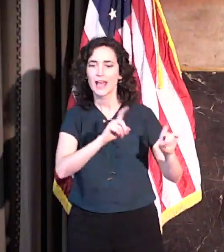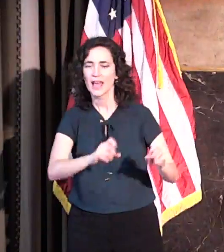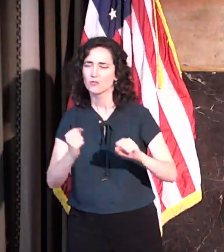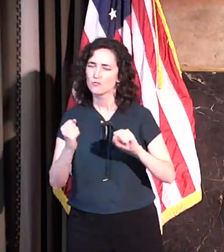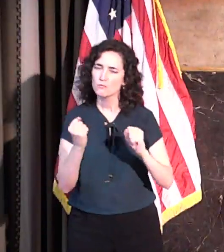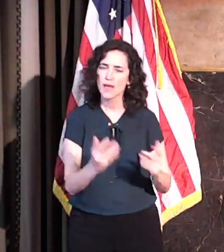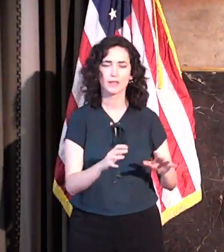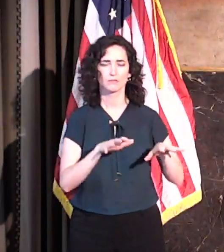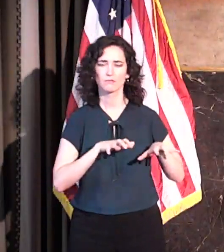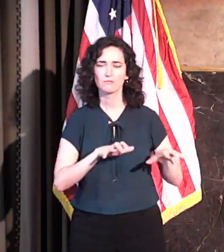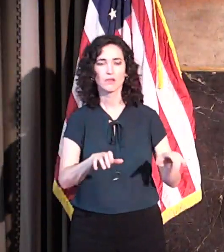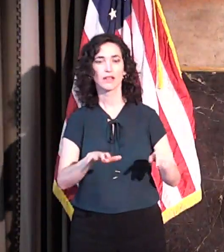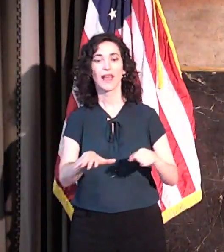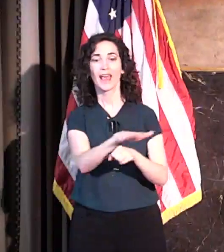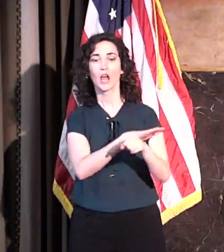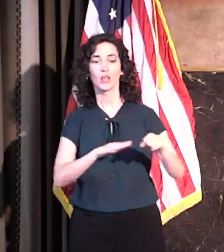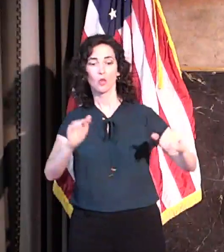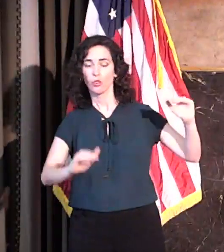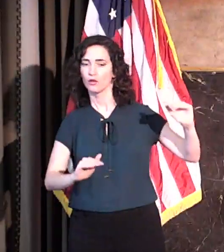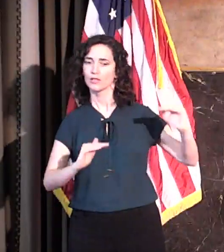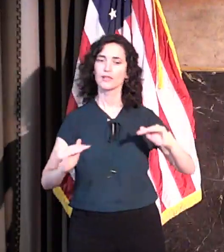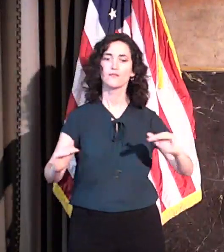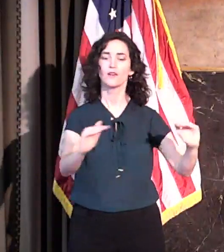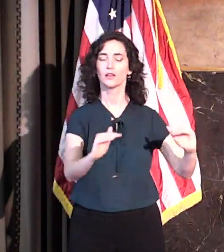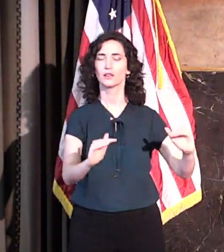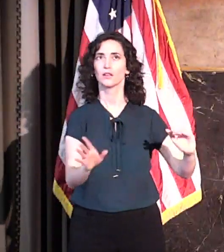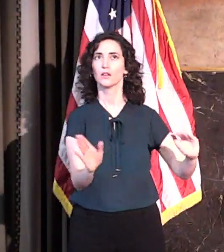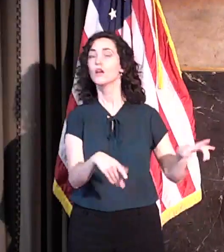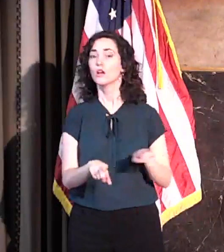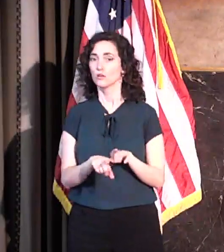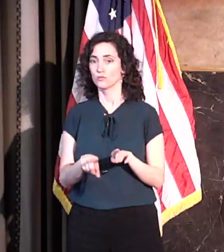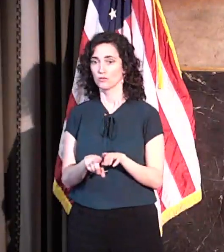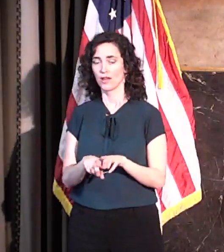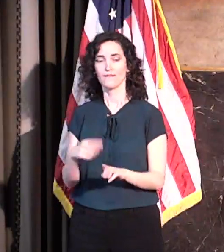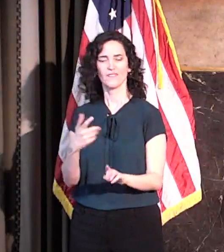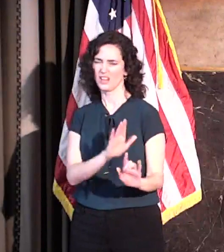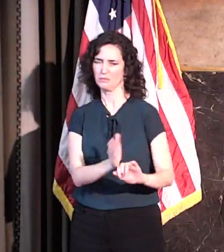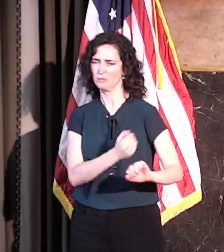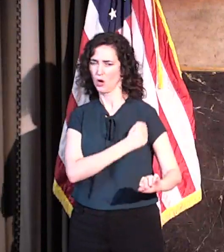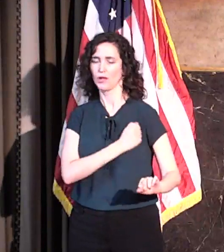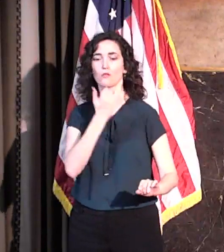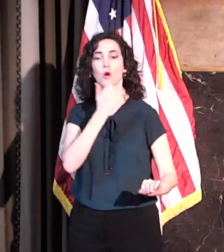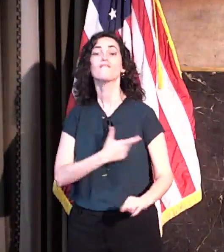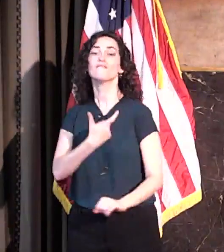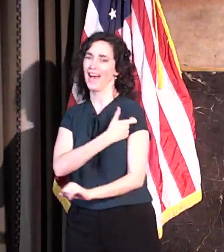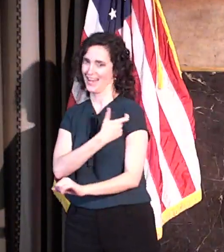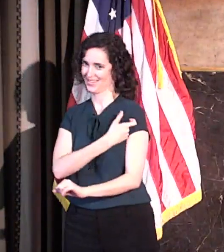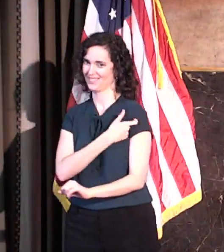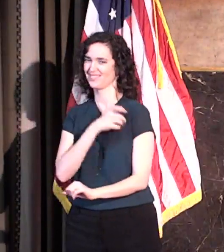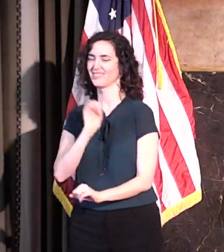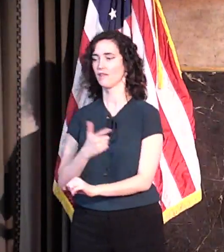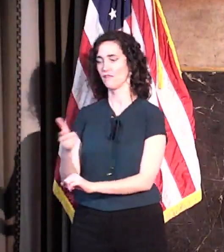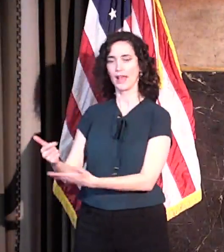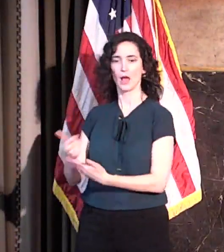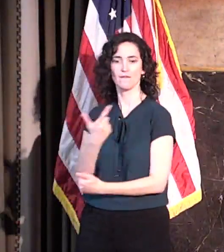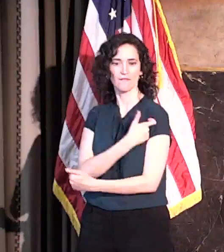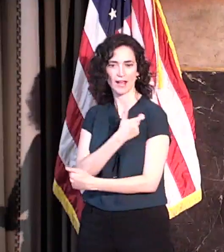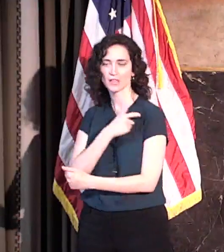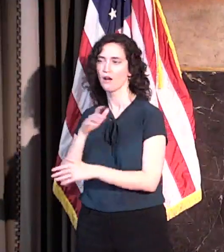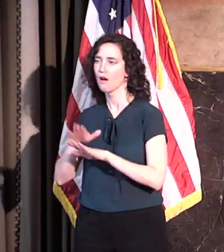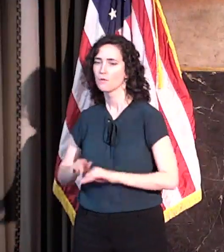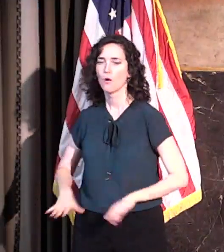robust fashion, vaccinate in a robust fashion as well. So to all of our public health workers